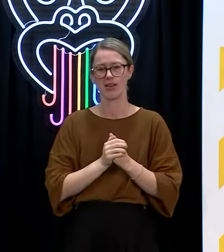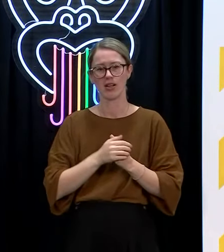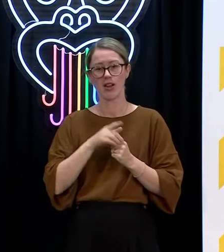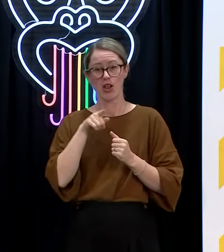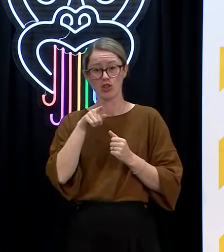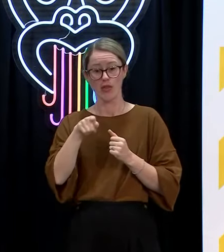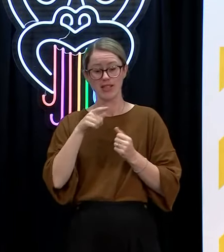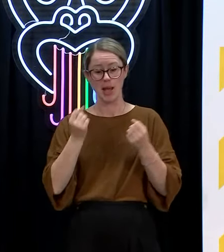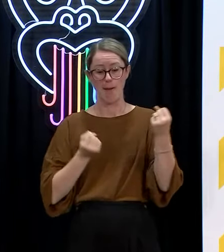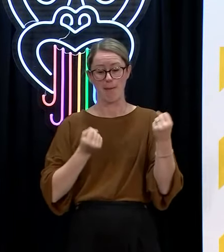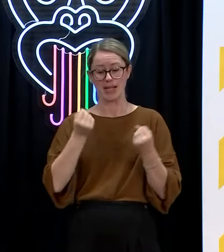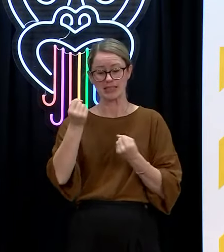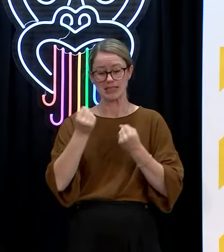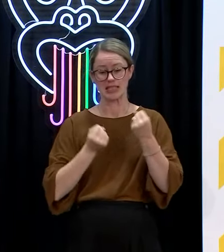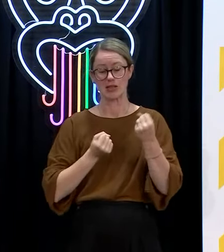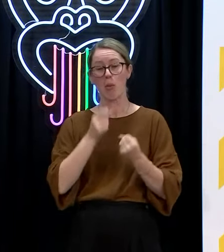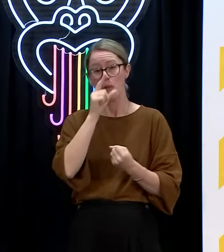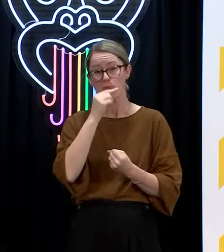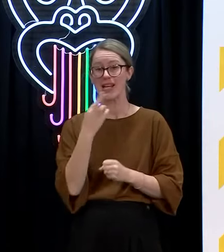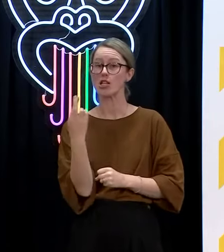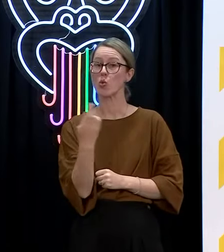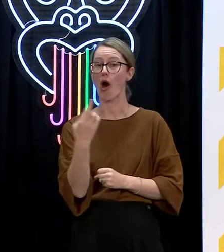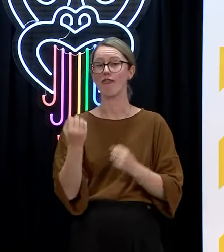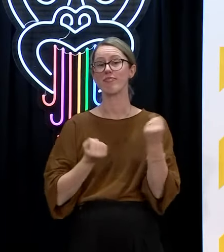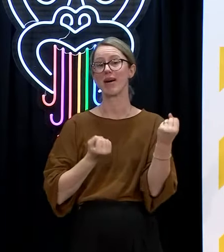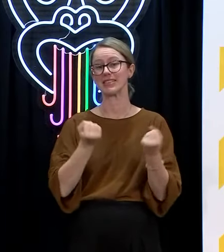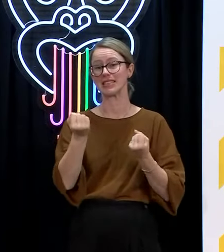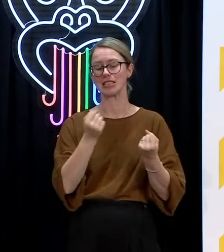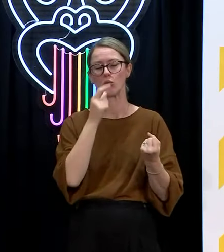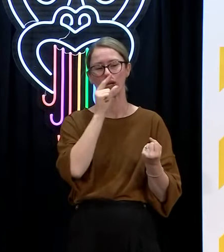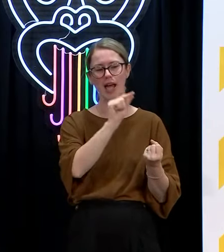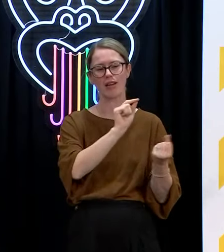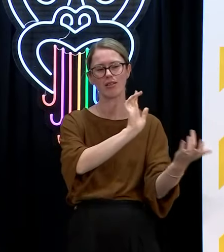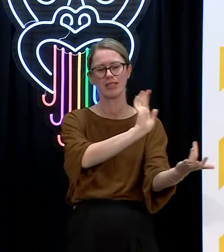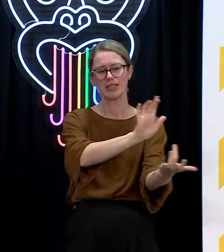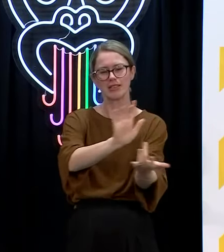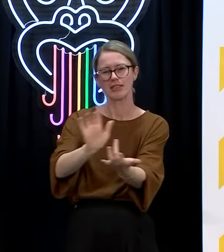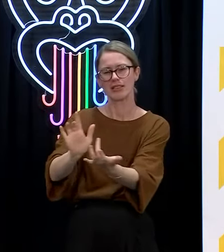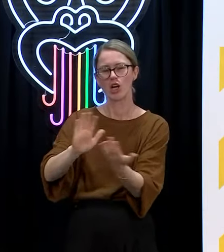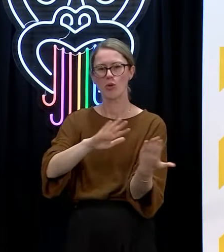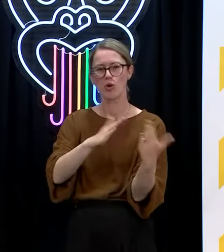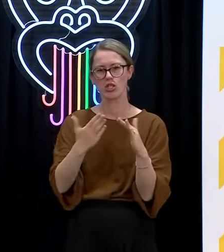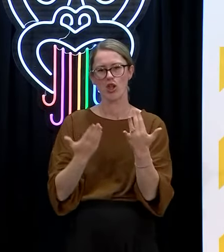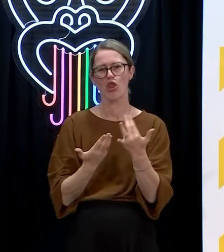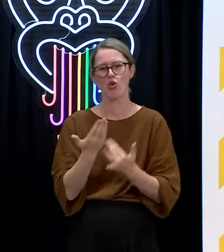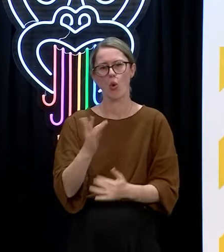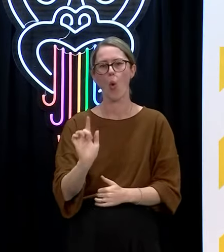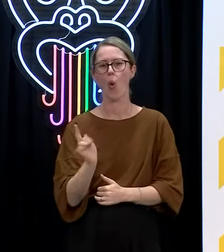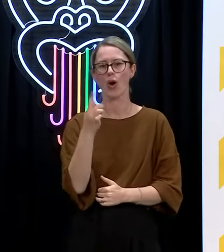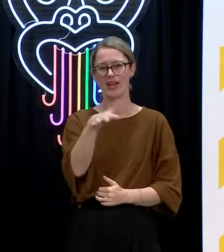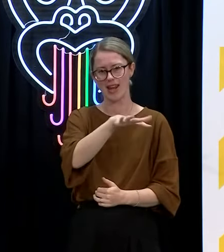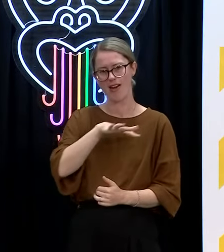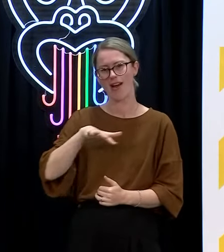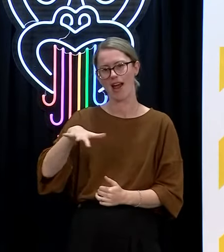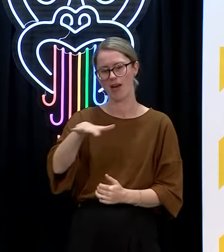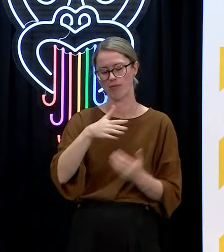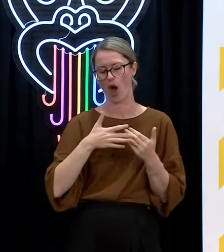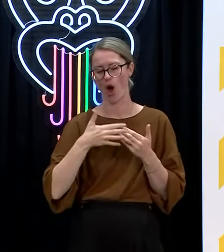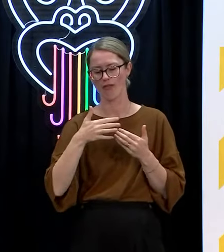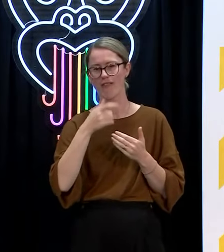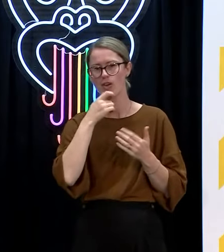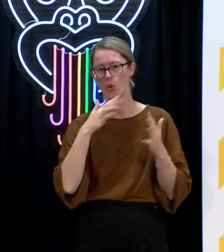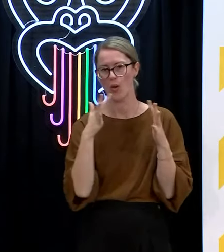to extend this program to up to 12 buses to make sure that we can reach communities across the wider Auckland area over the